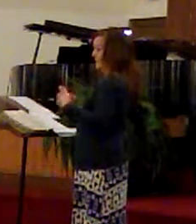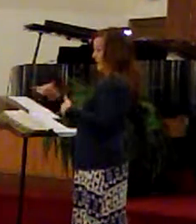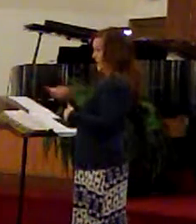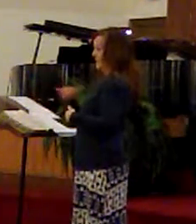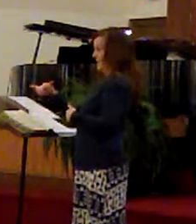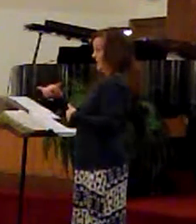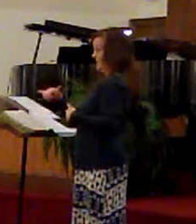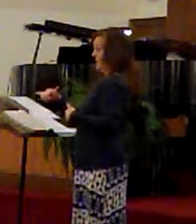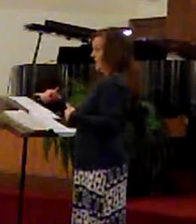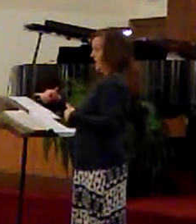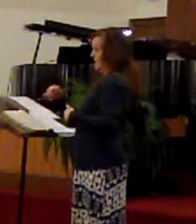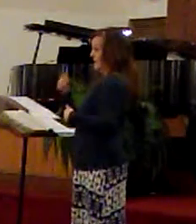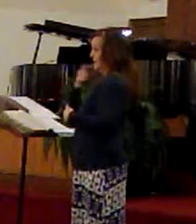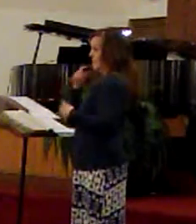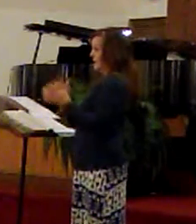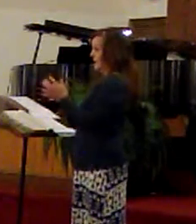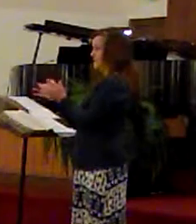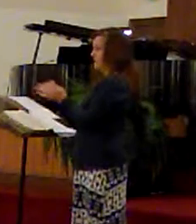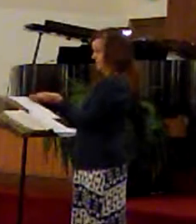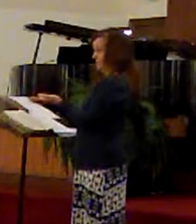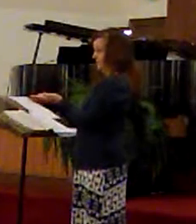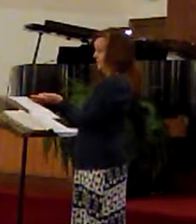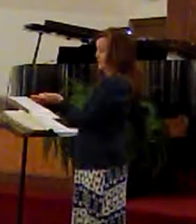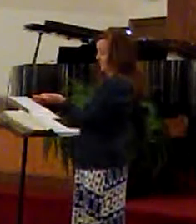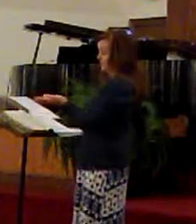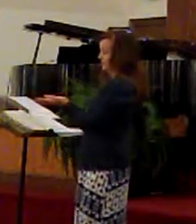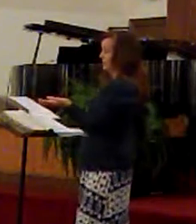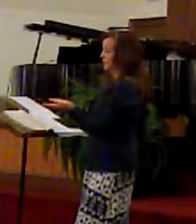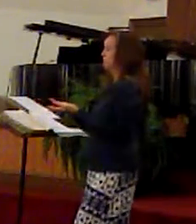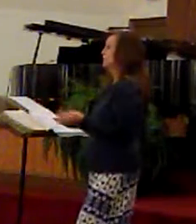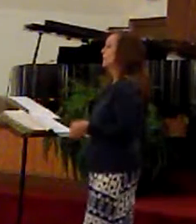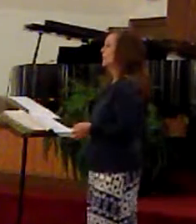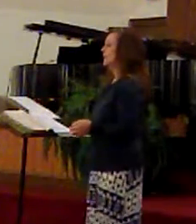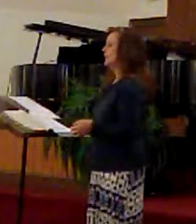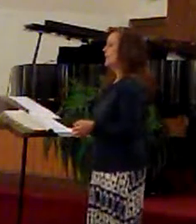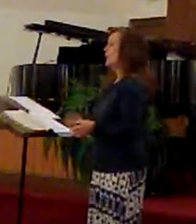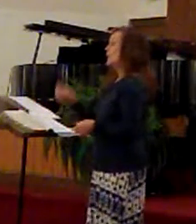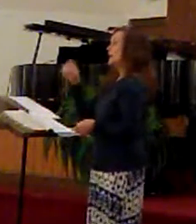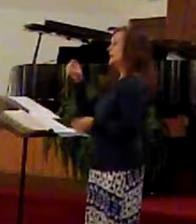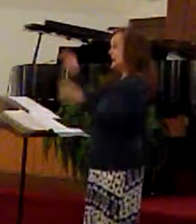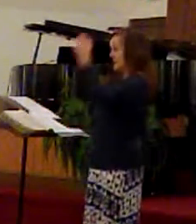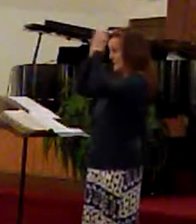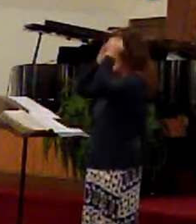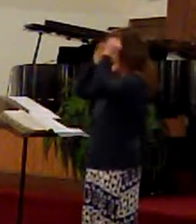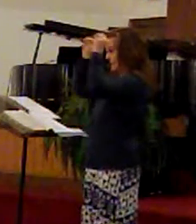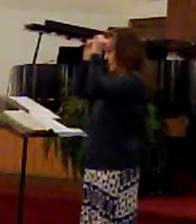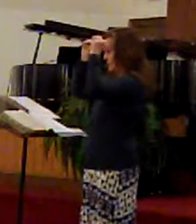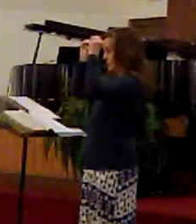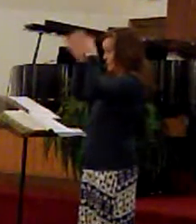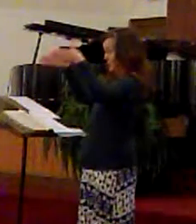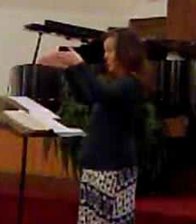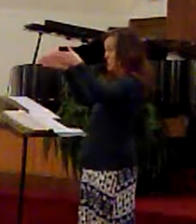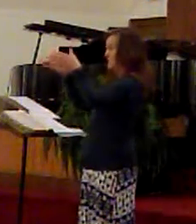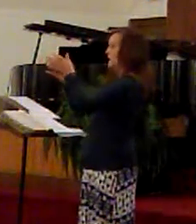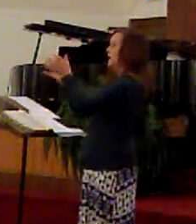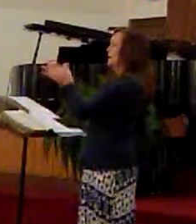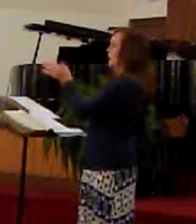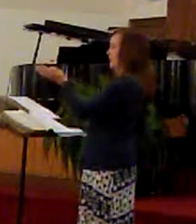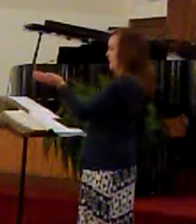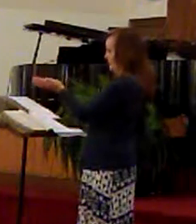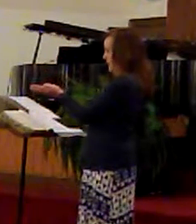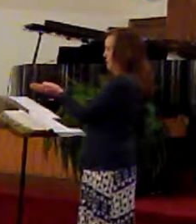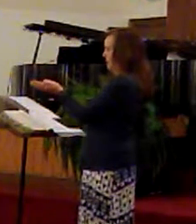It is critically important as disciple makers that we learn to study and become teachers of the Bible. We looked last